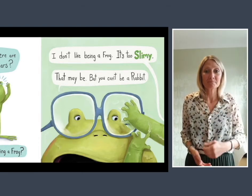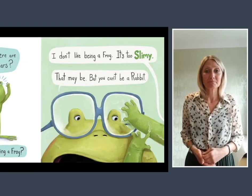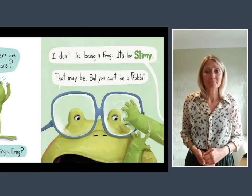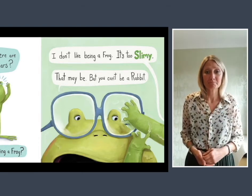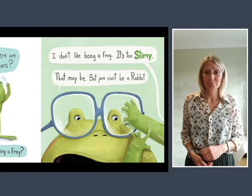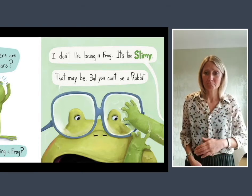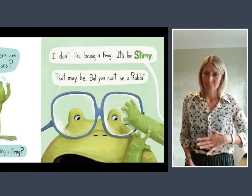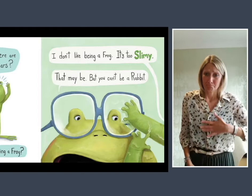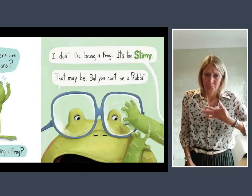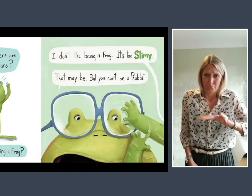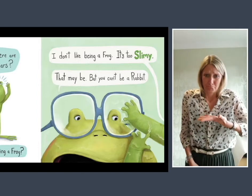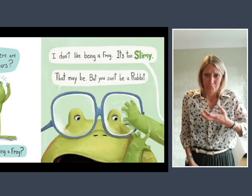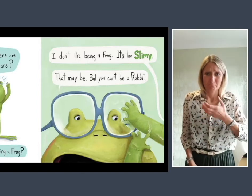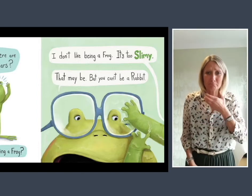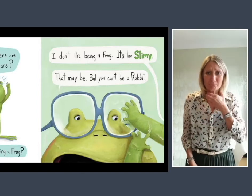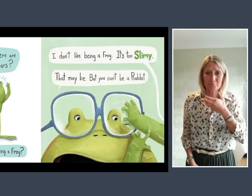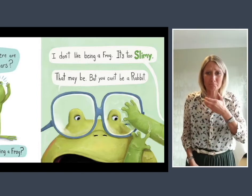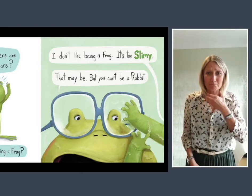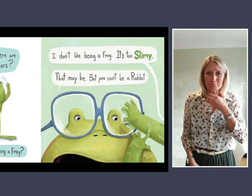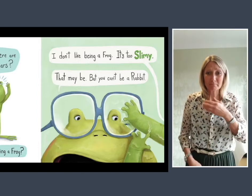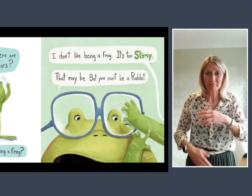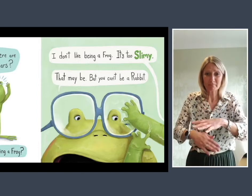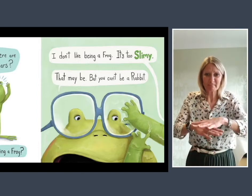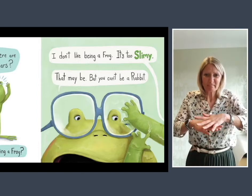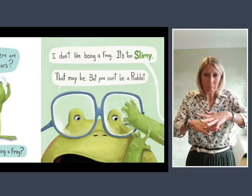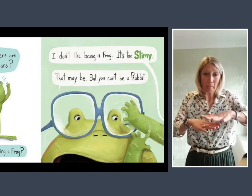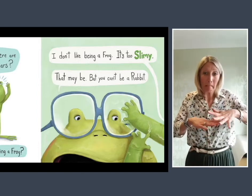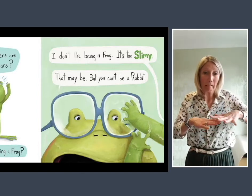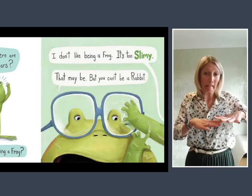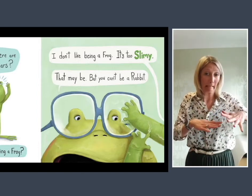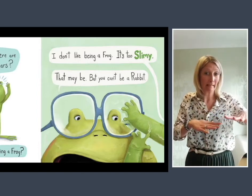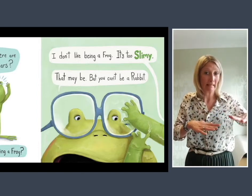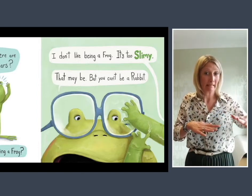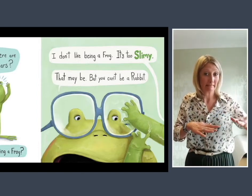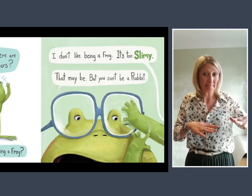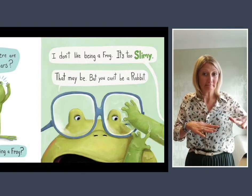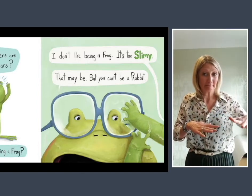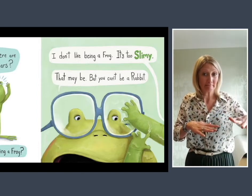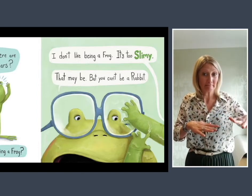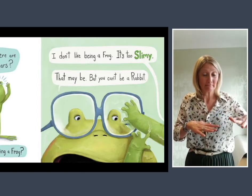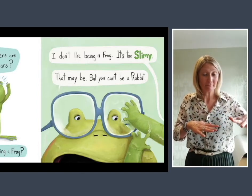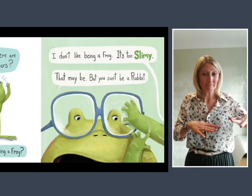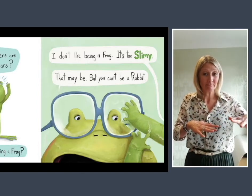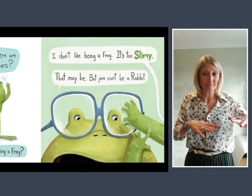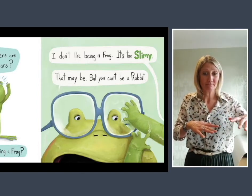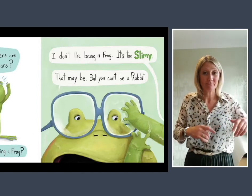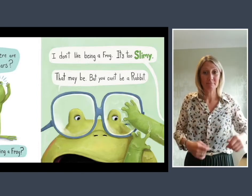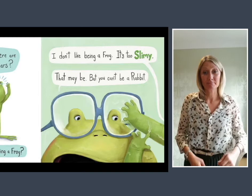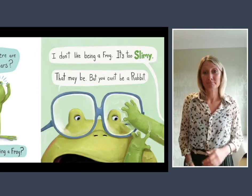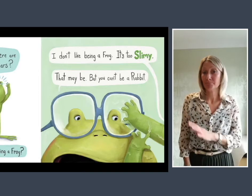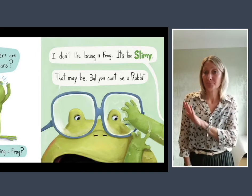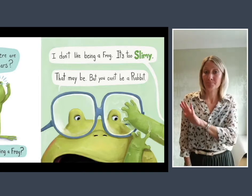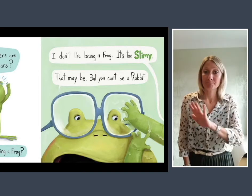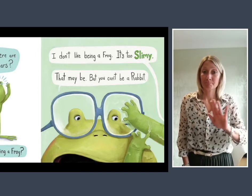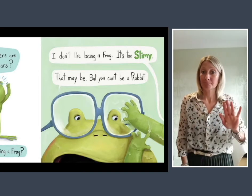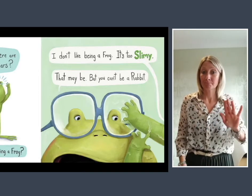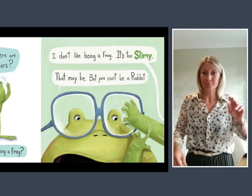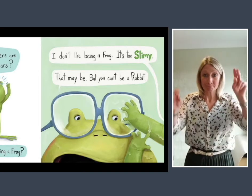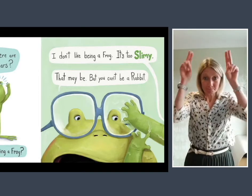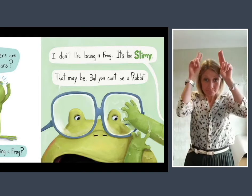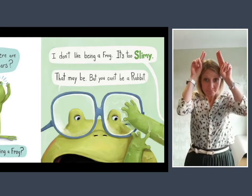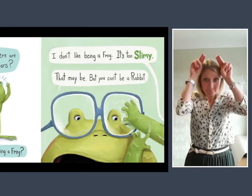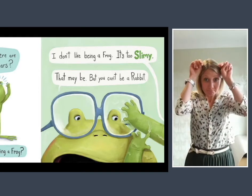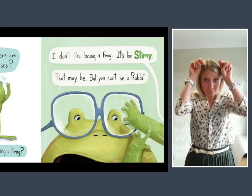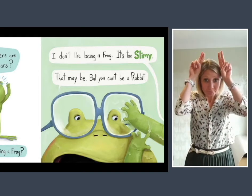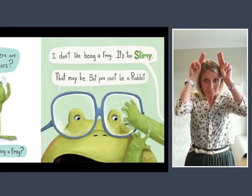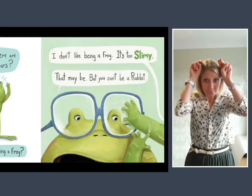I don't like being a frog. It's too slimy. That may be, but you can't be a rabbit.